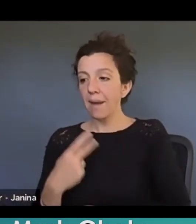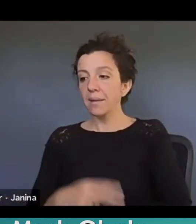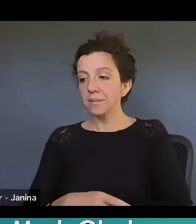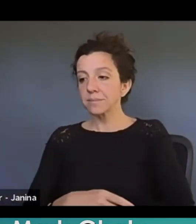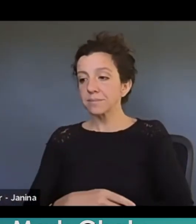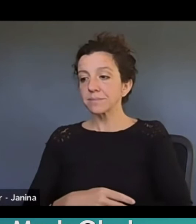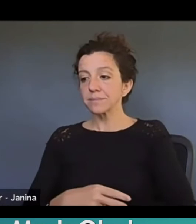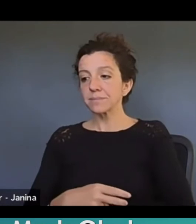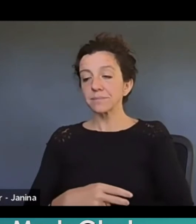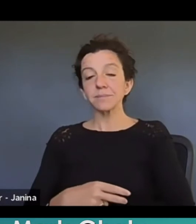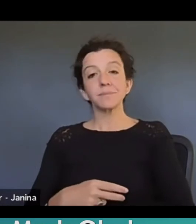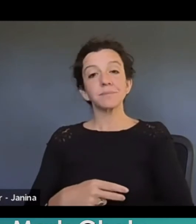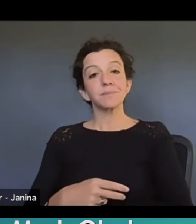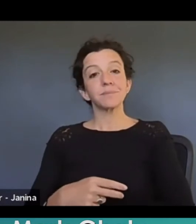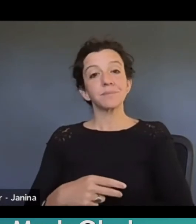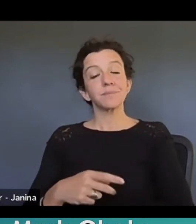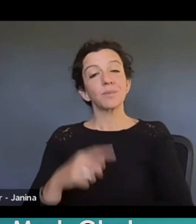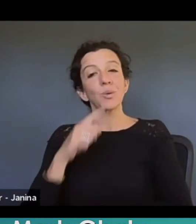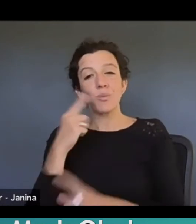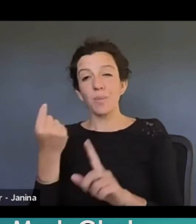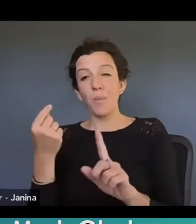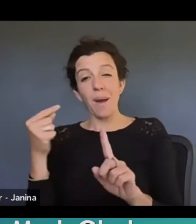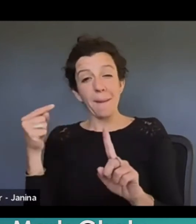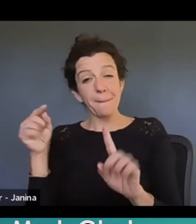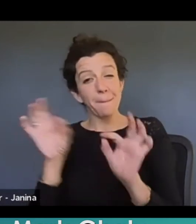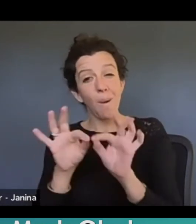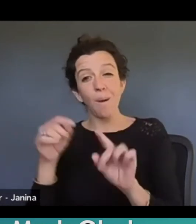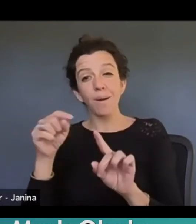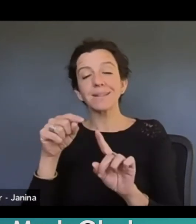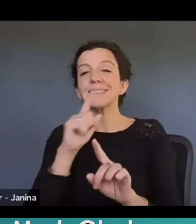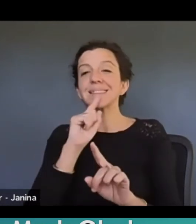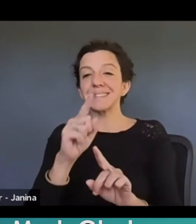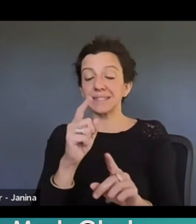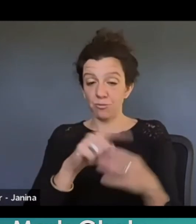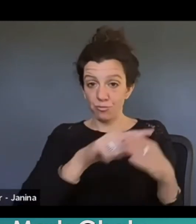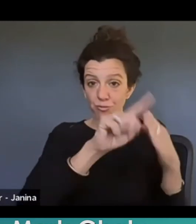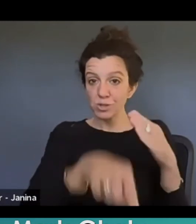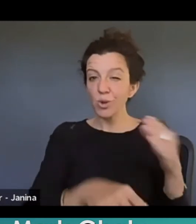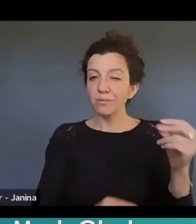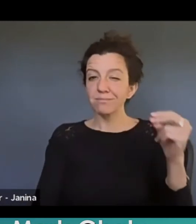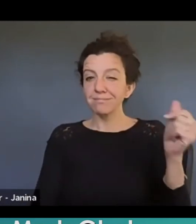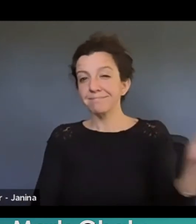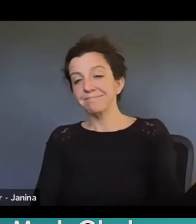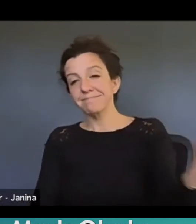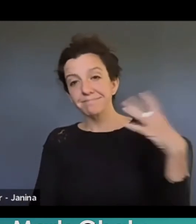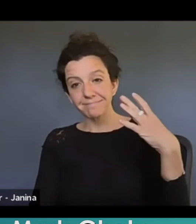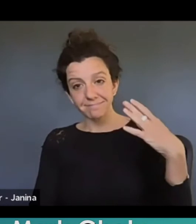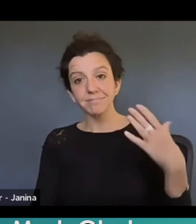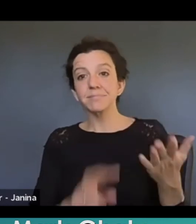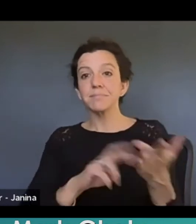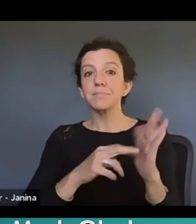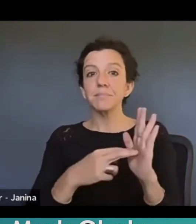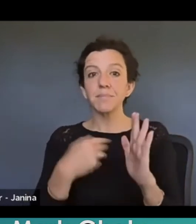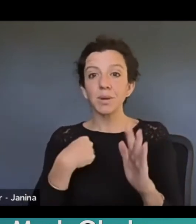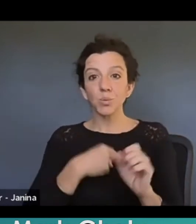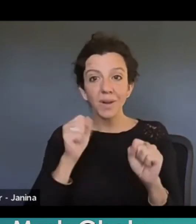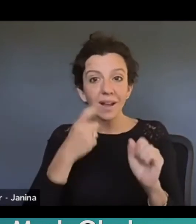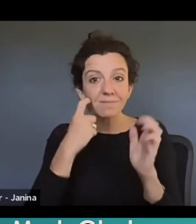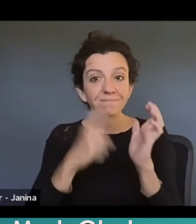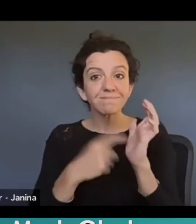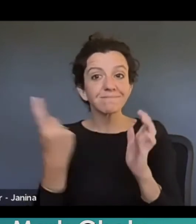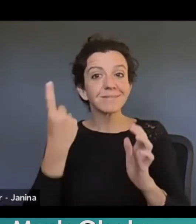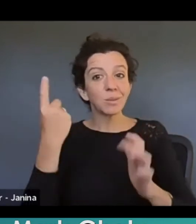testing is that rapid turnaround time, that immediate information. So not only can we understand if somebody is really sick, if